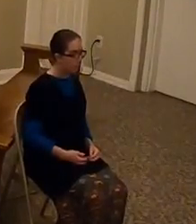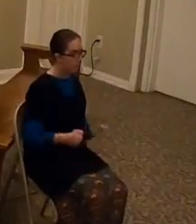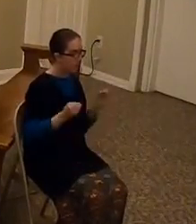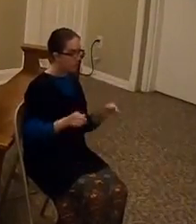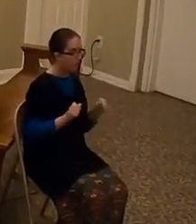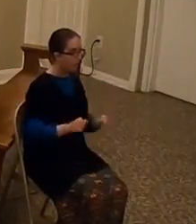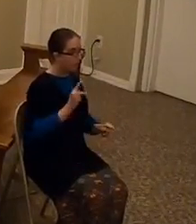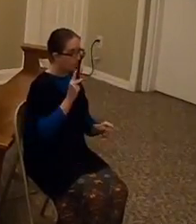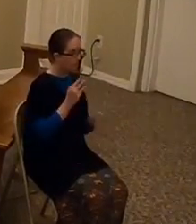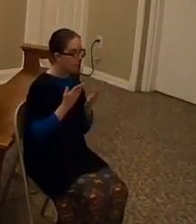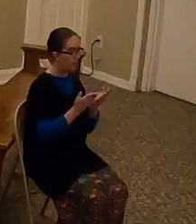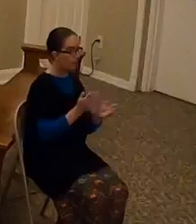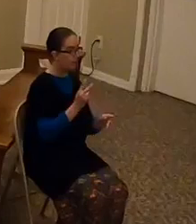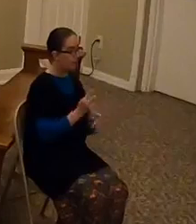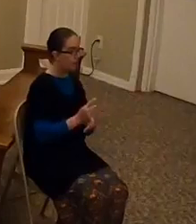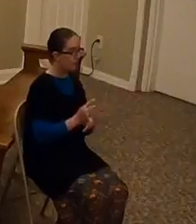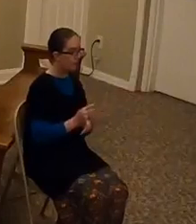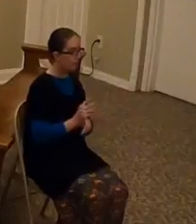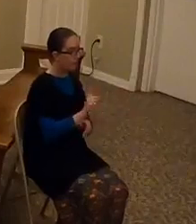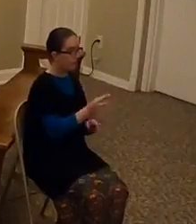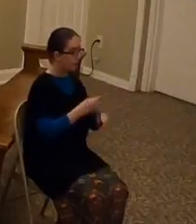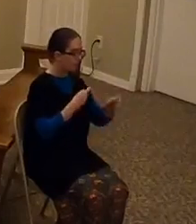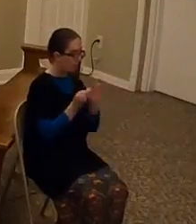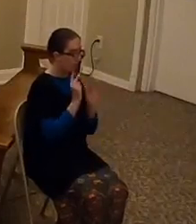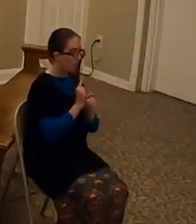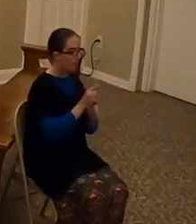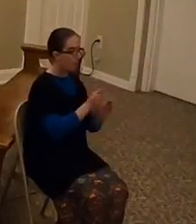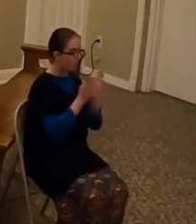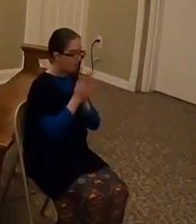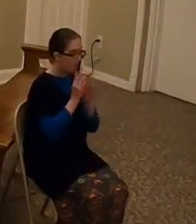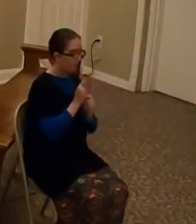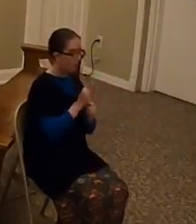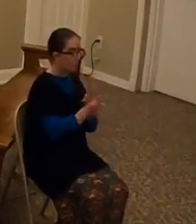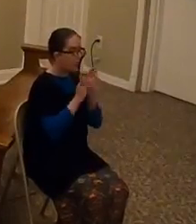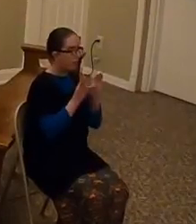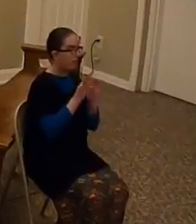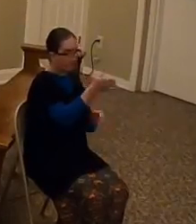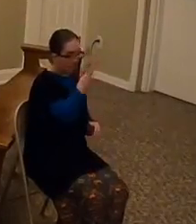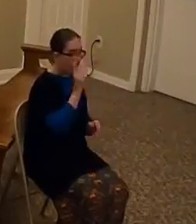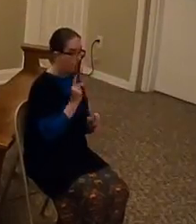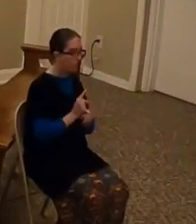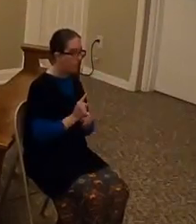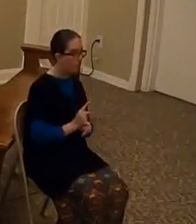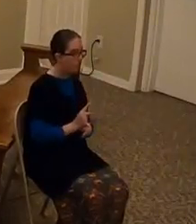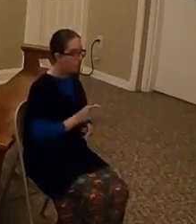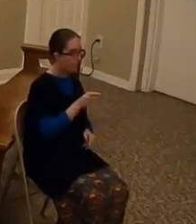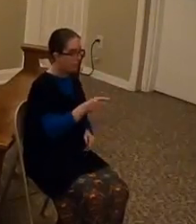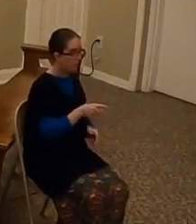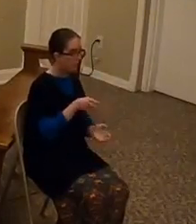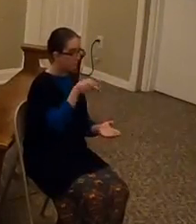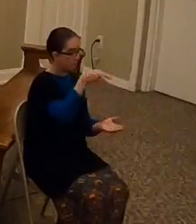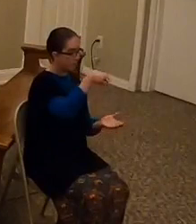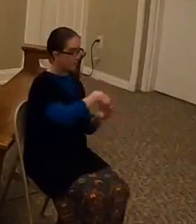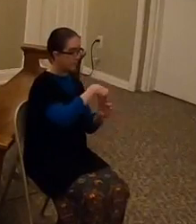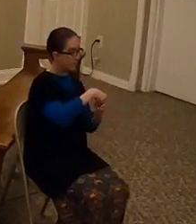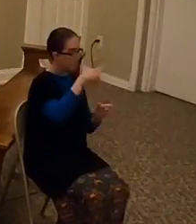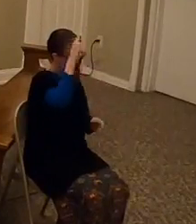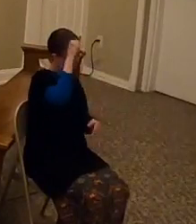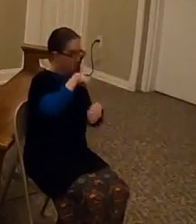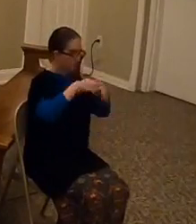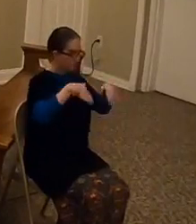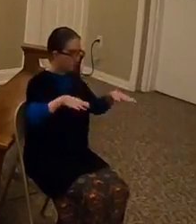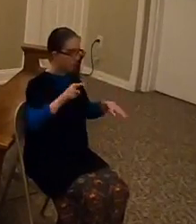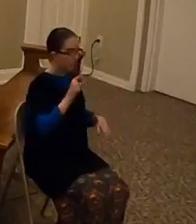if I can keep you repented, if I can keep you praying, if I can keep you talking to God, if I can keep you staying in His